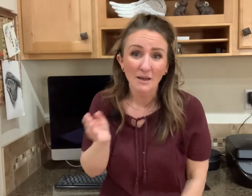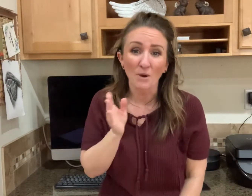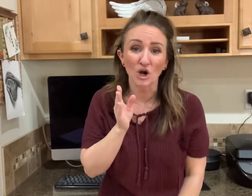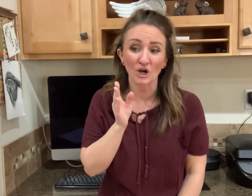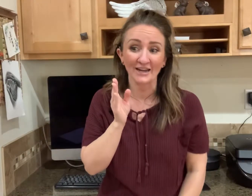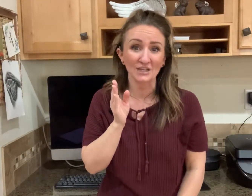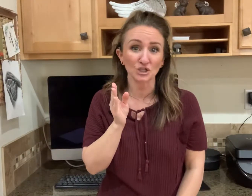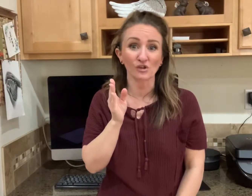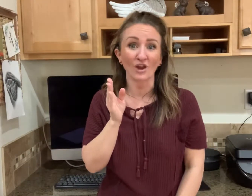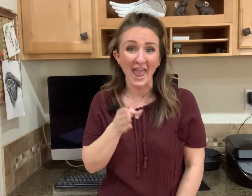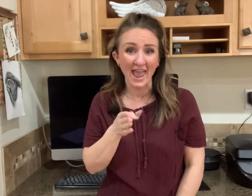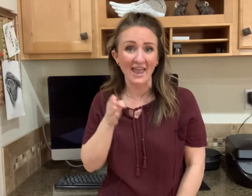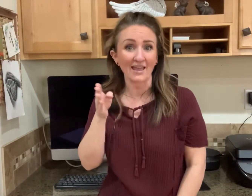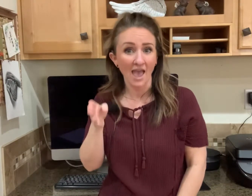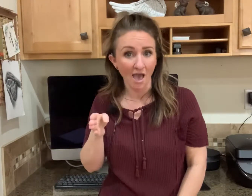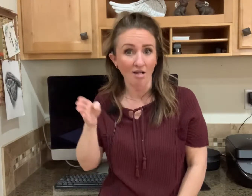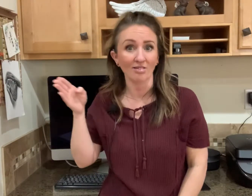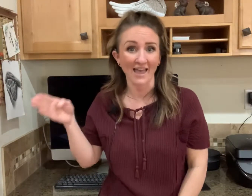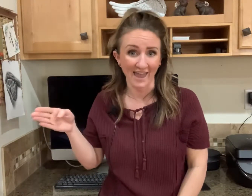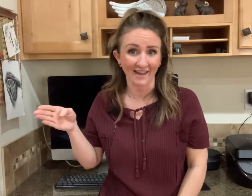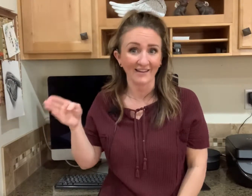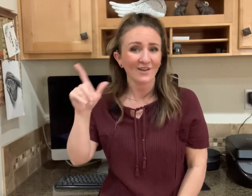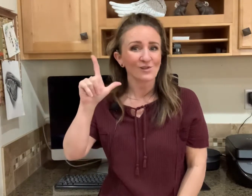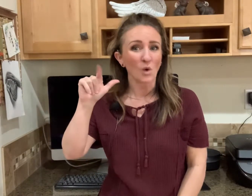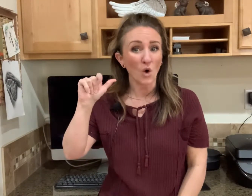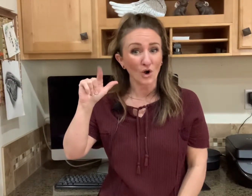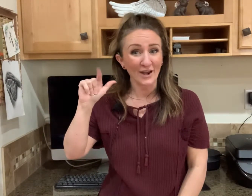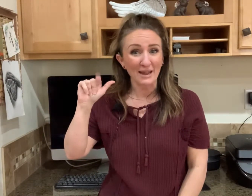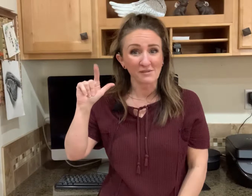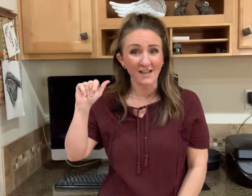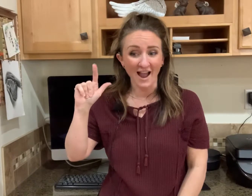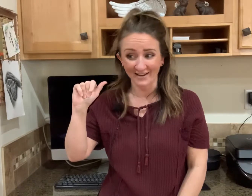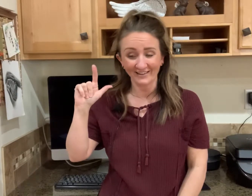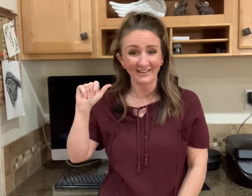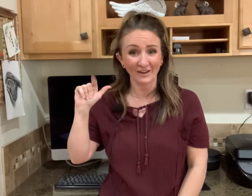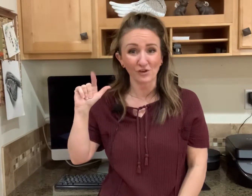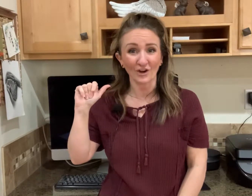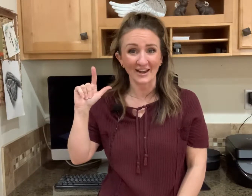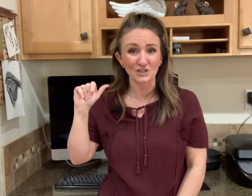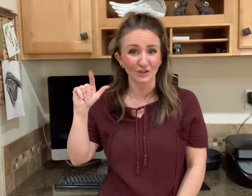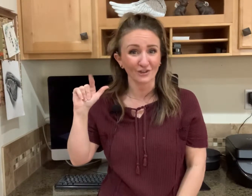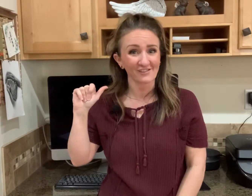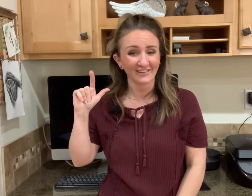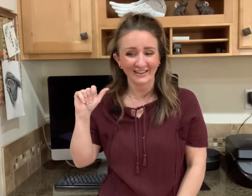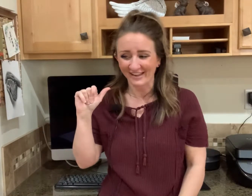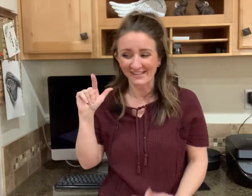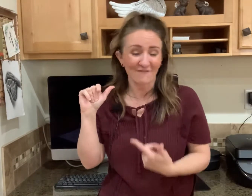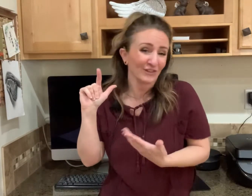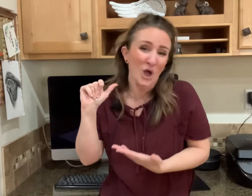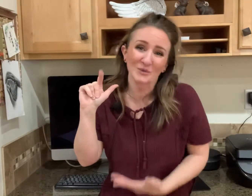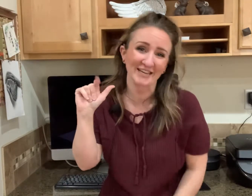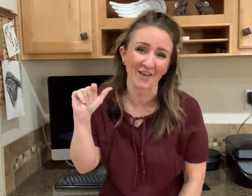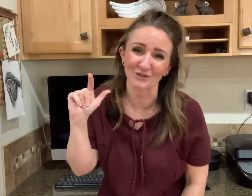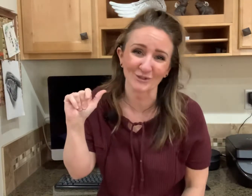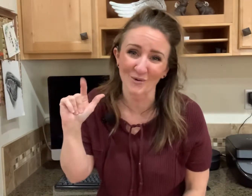her initials are A-L-A. So her name sign is her initials because they flow together so